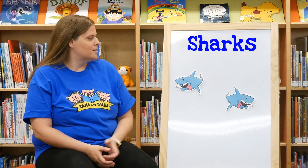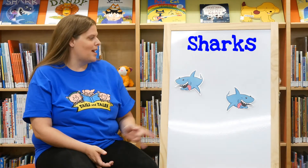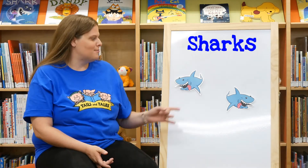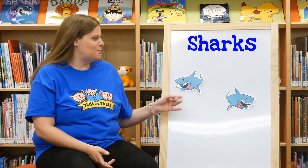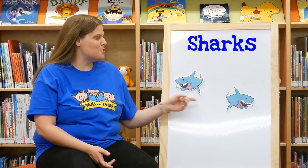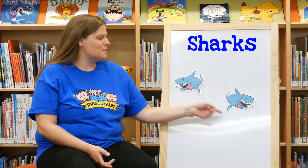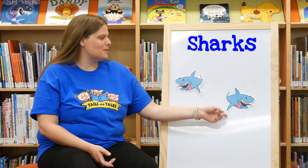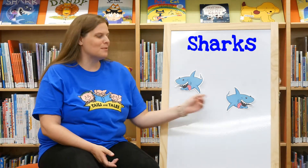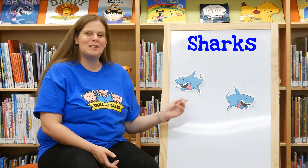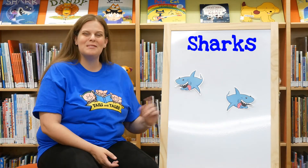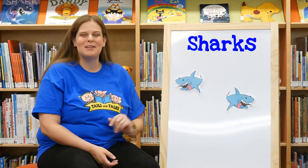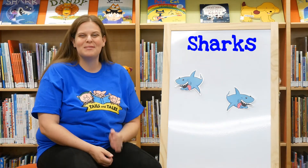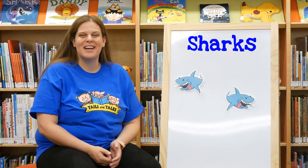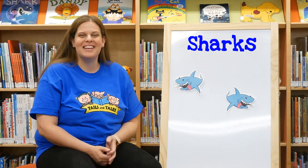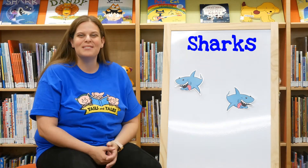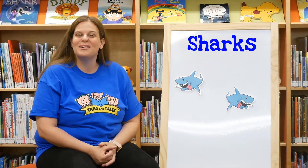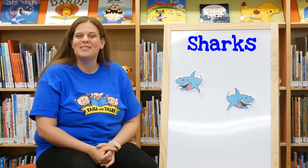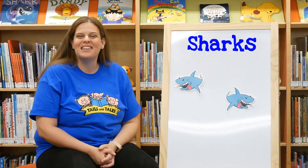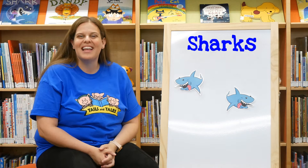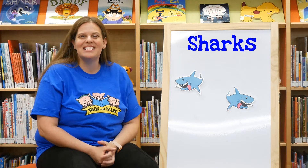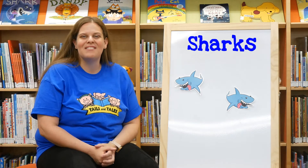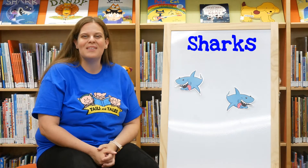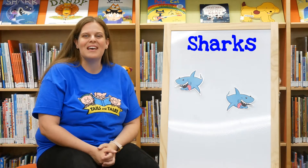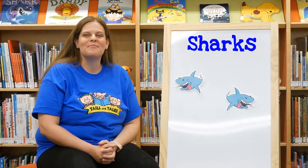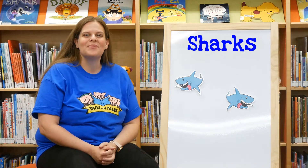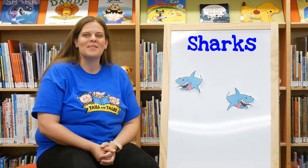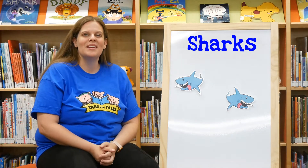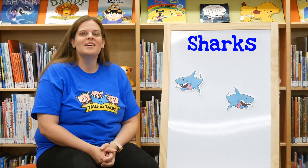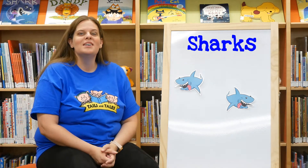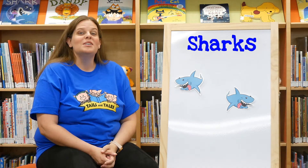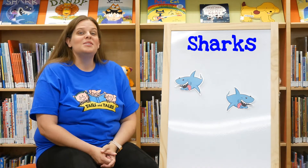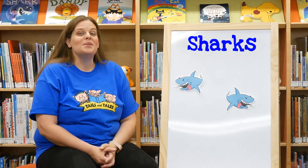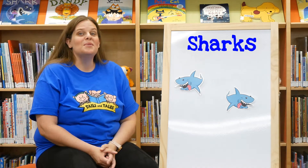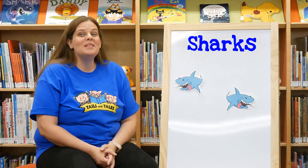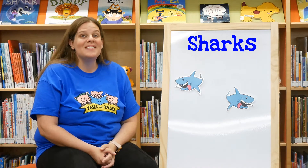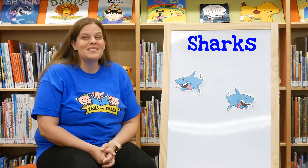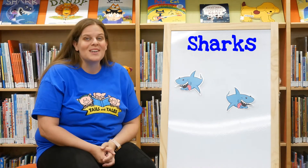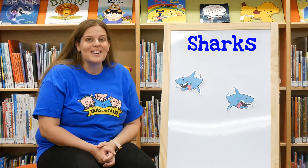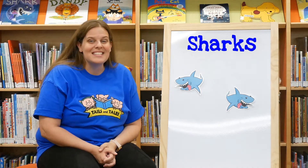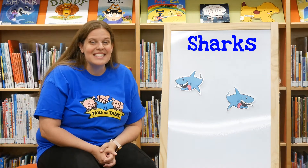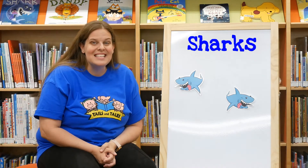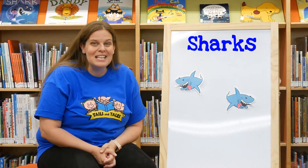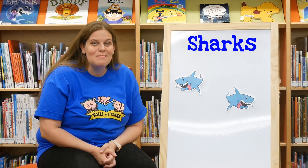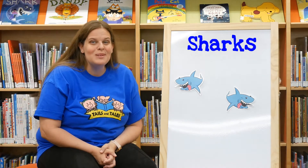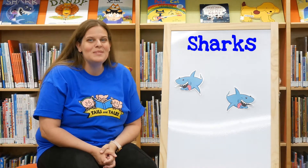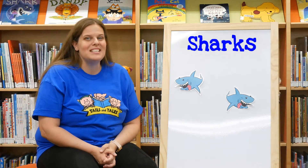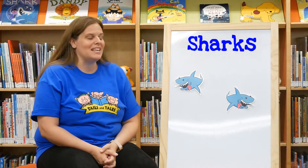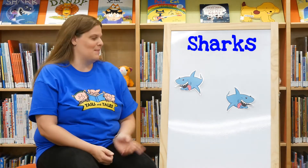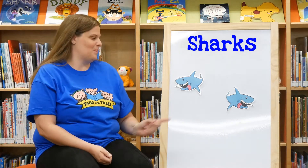I have two little cute sharks right here. So we're gonna do a little activity with them. All right. Two little sharks in the deep blue sea,